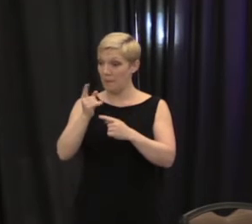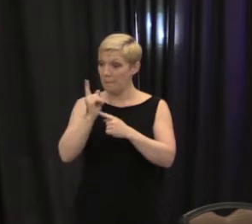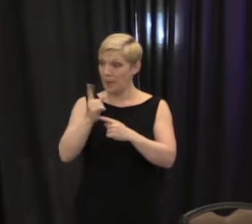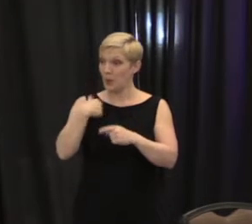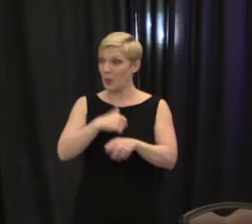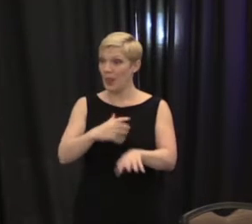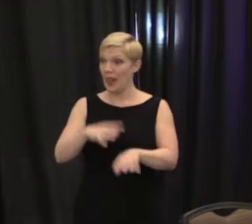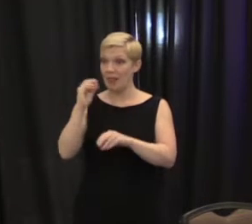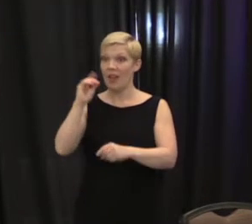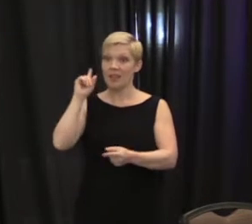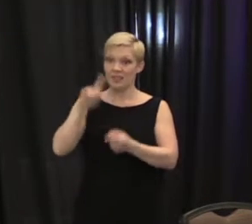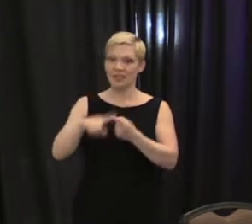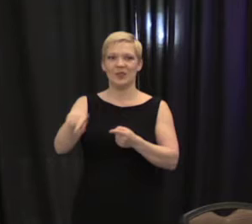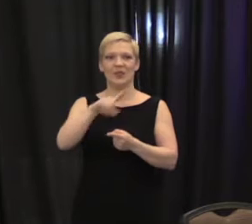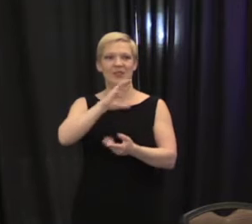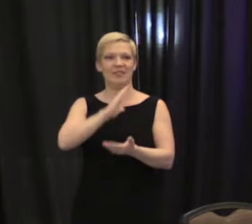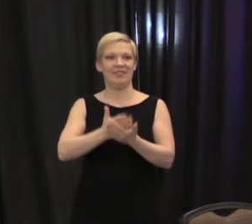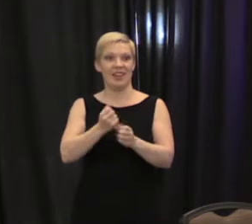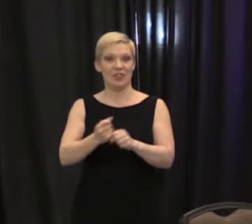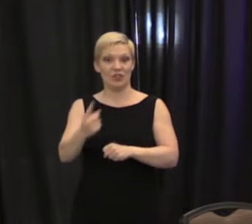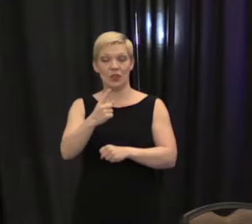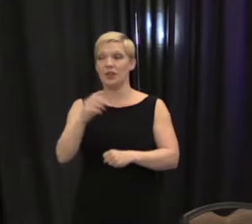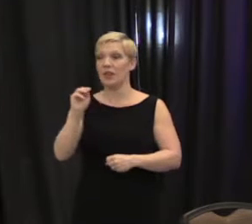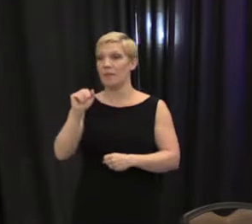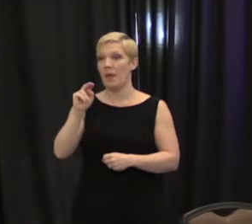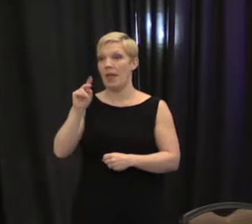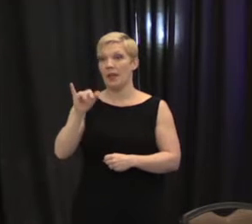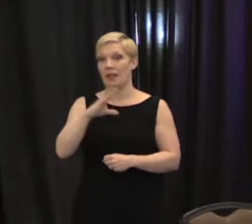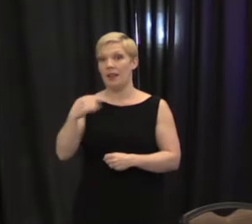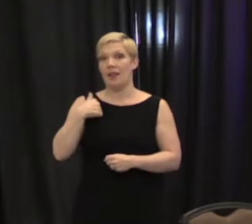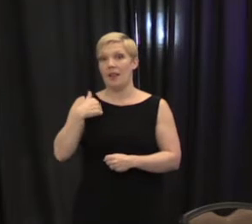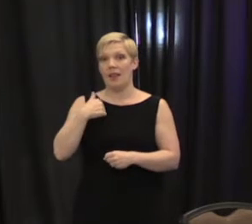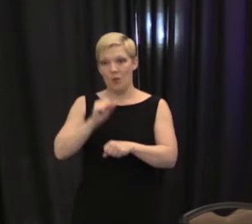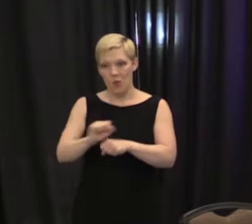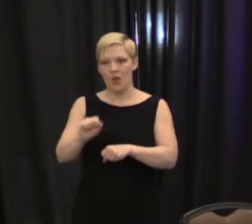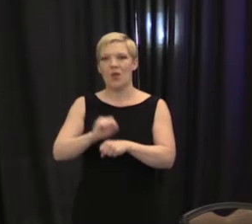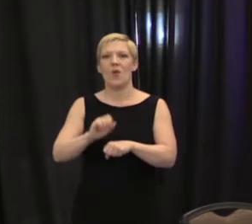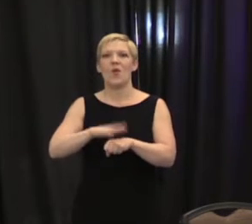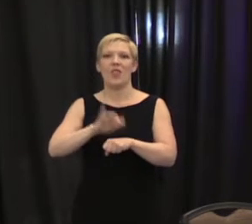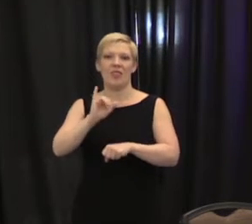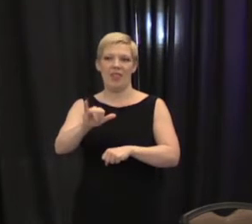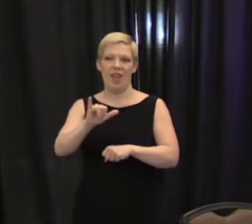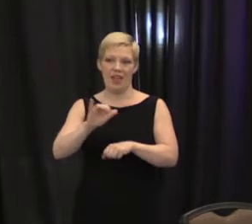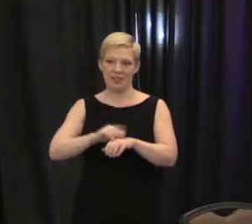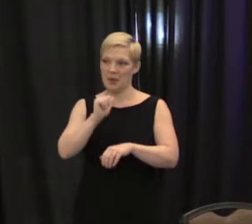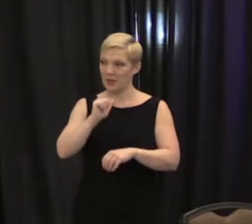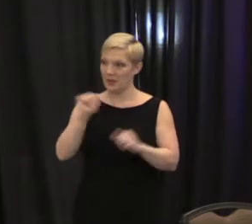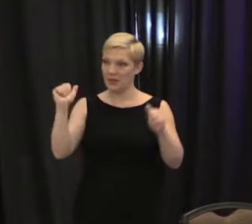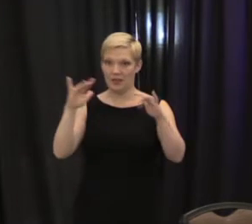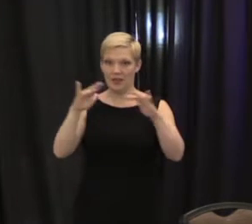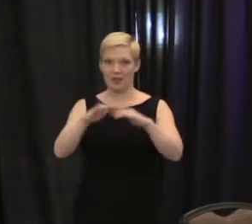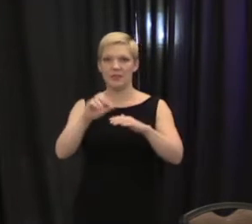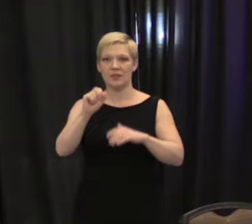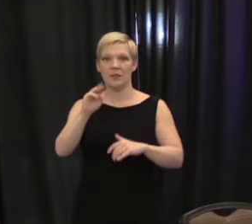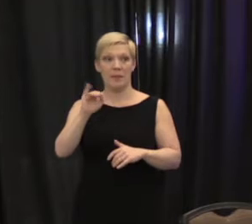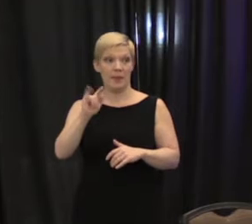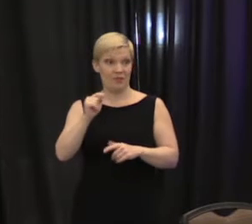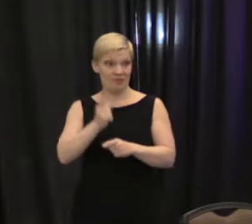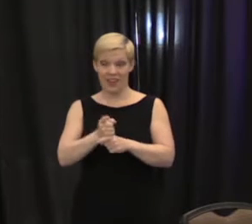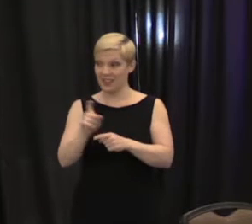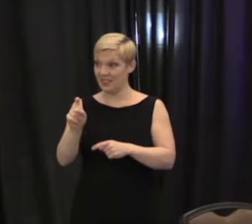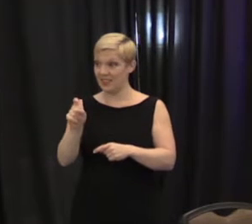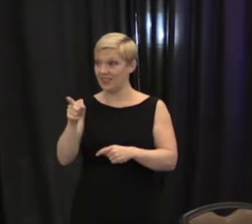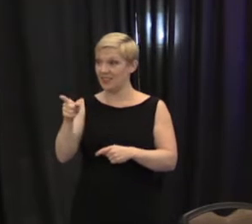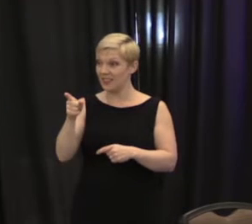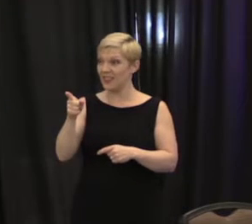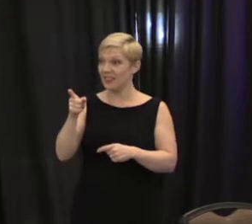until you come back next year, Mandy and I are working on the summit. Right? Right. Do you